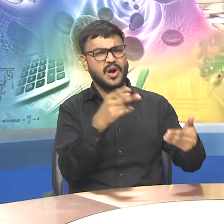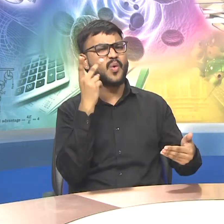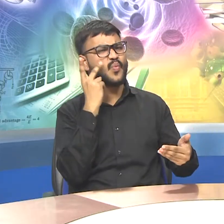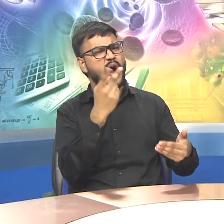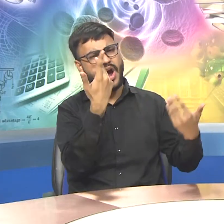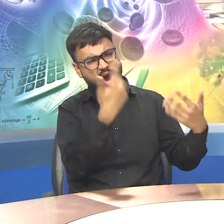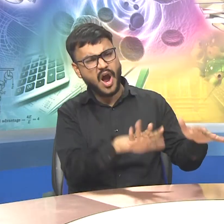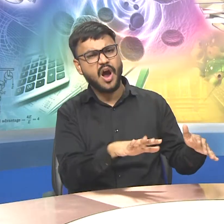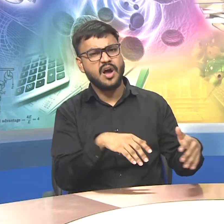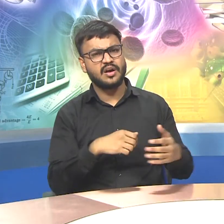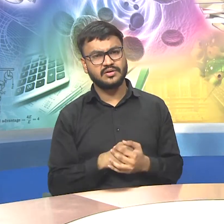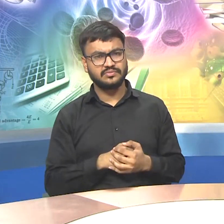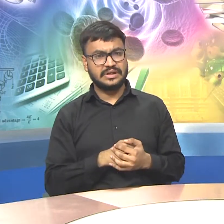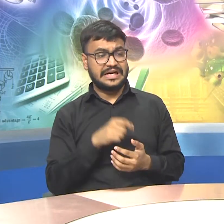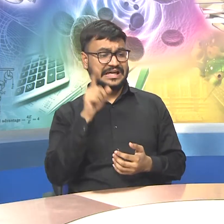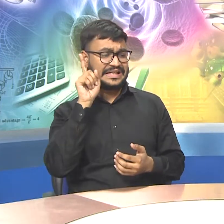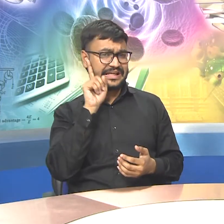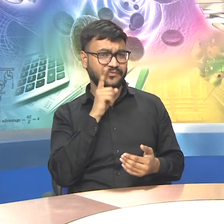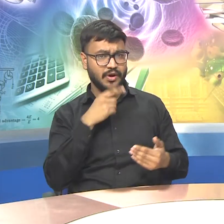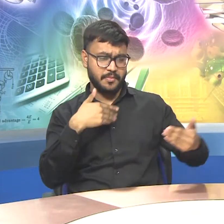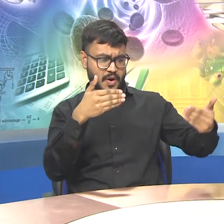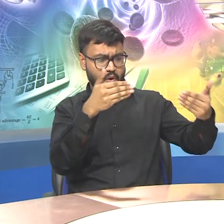For example,